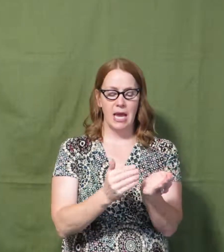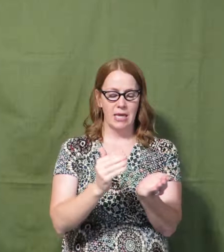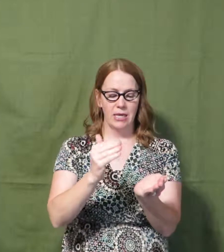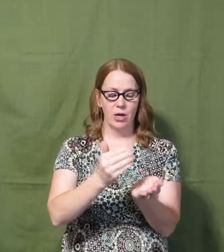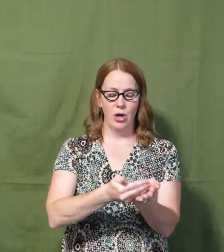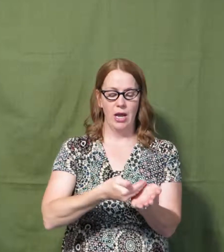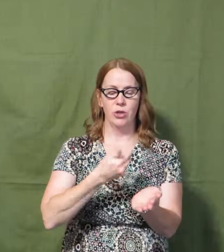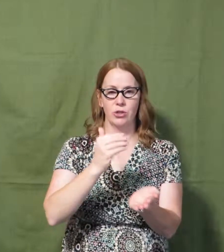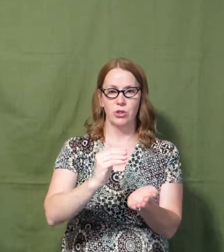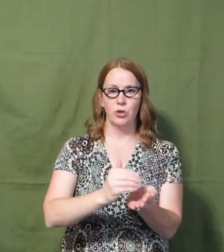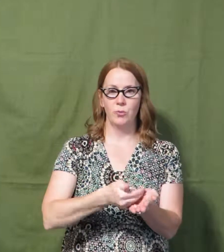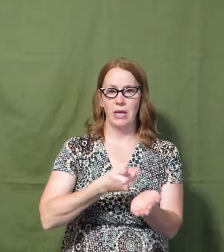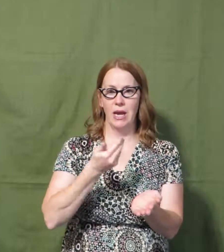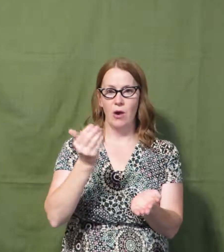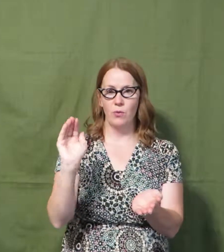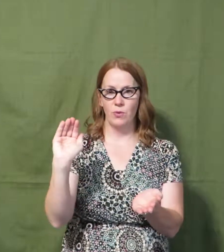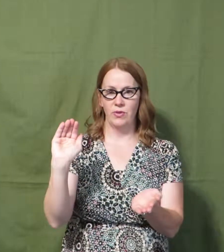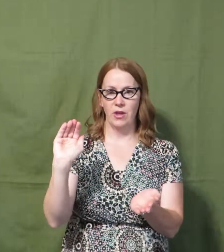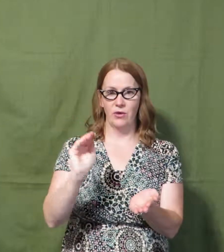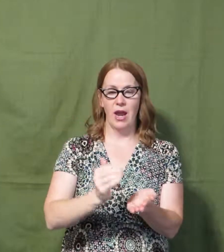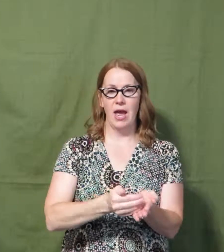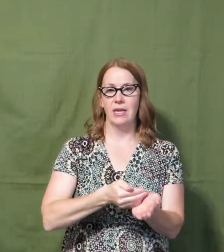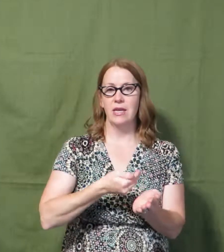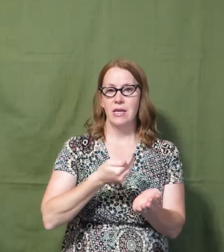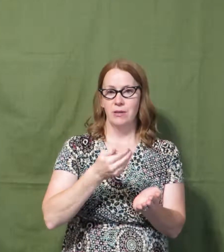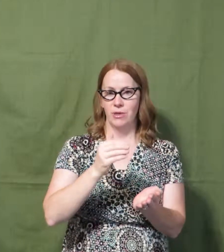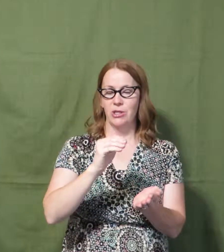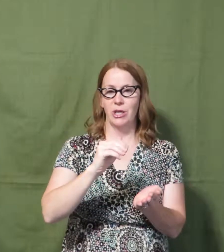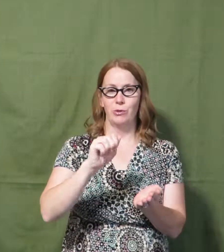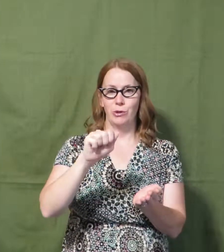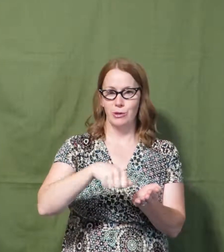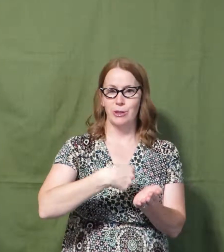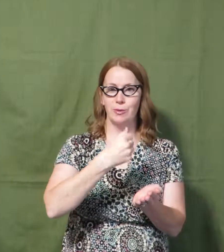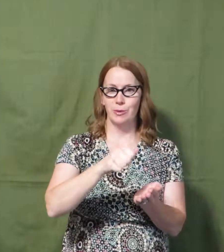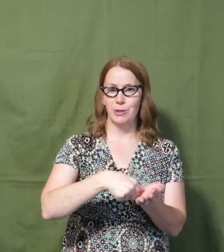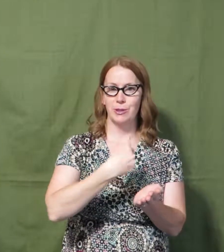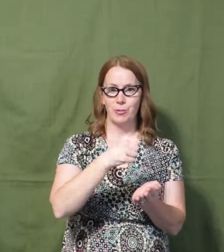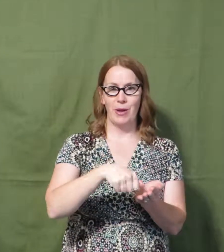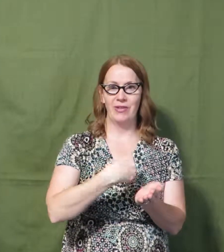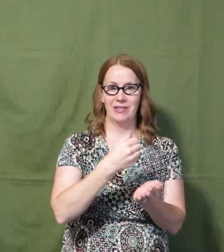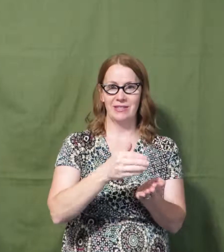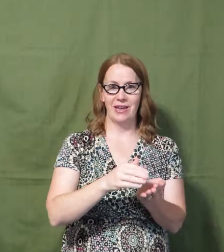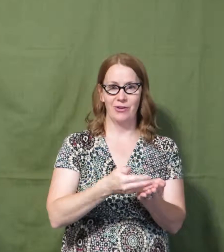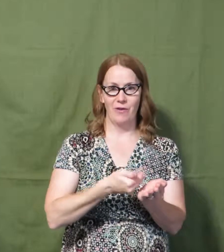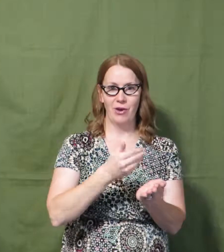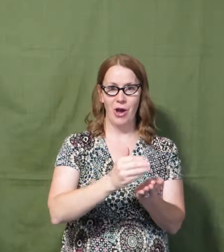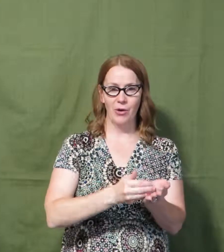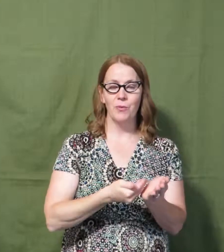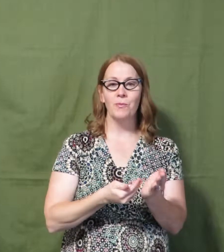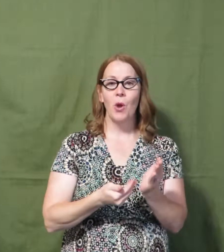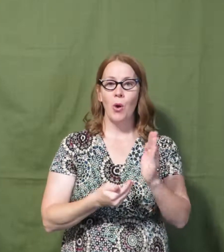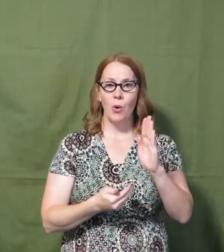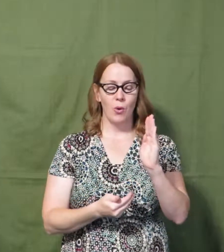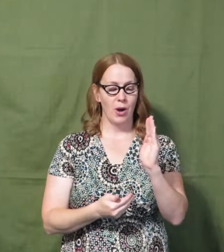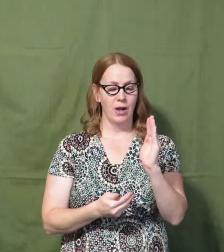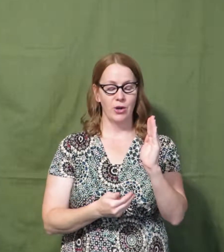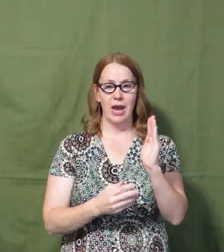hand here, and you're scooping it out with the other hand, much like you would use a spoon to scoop out the inside of an avocado. Or your hand